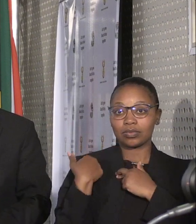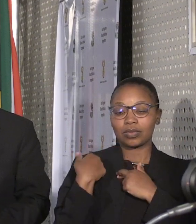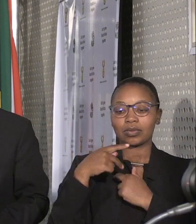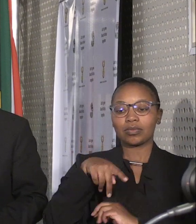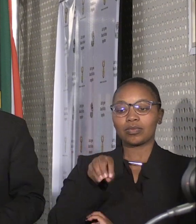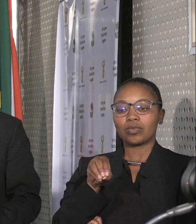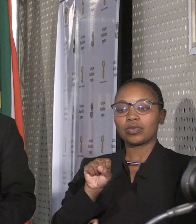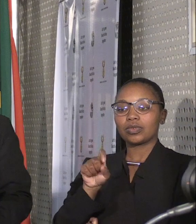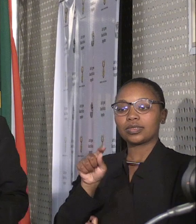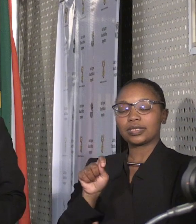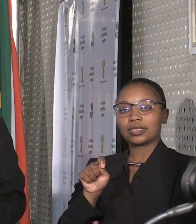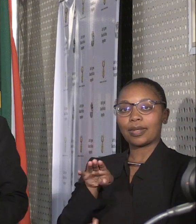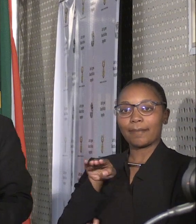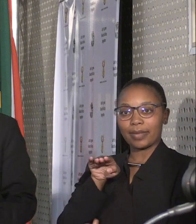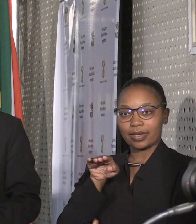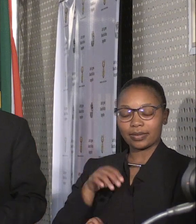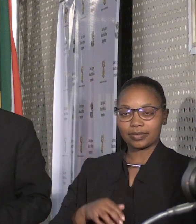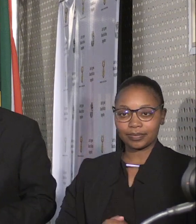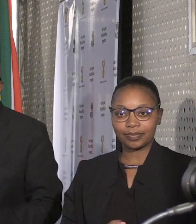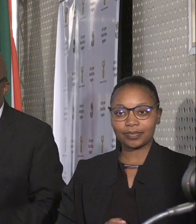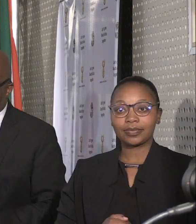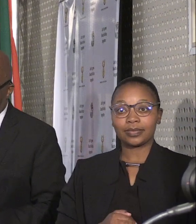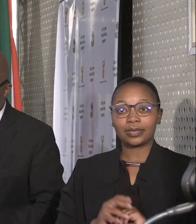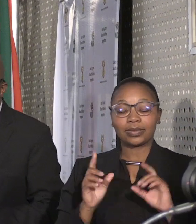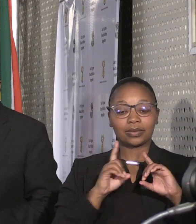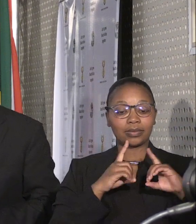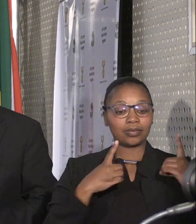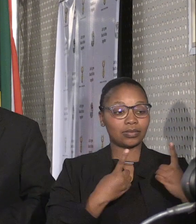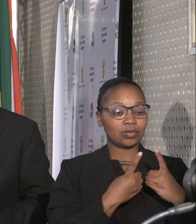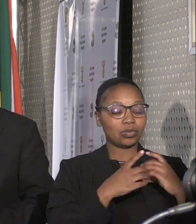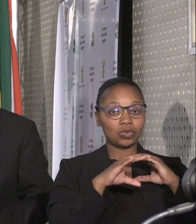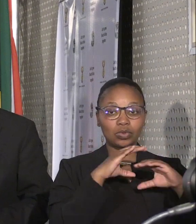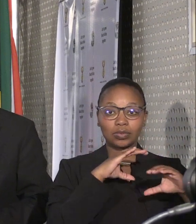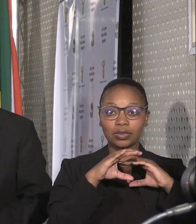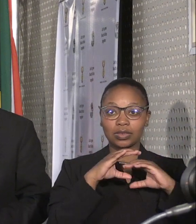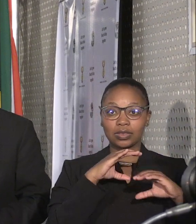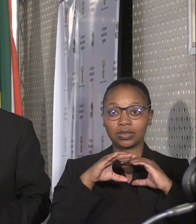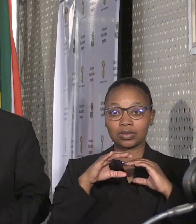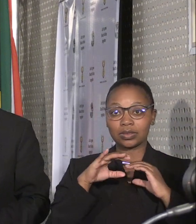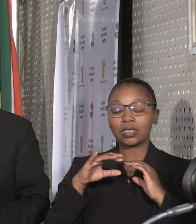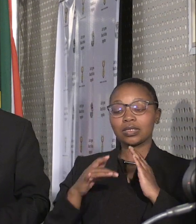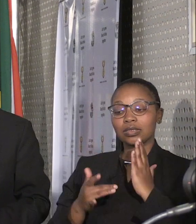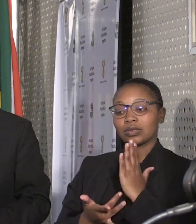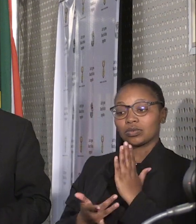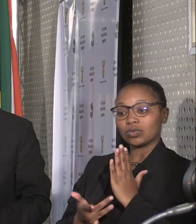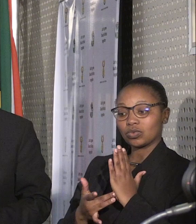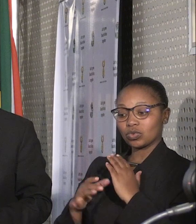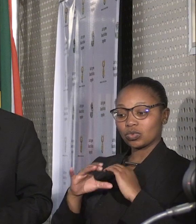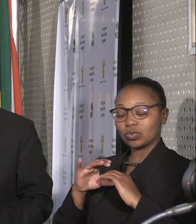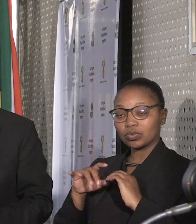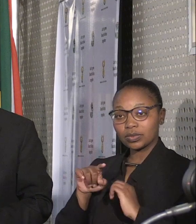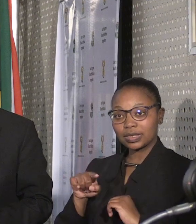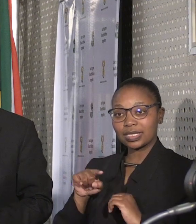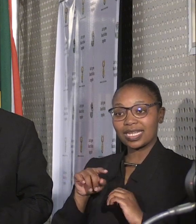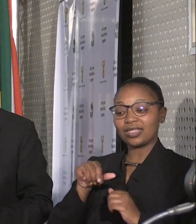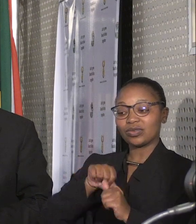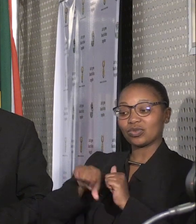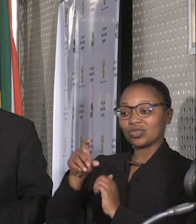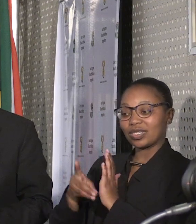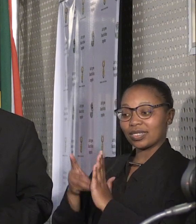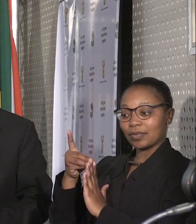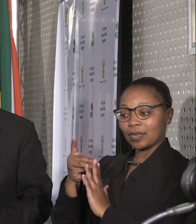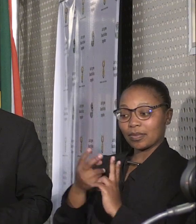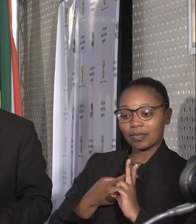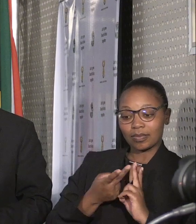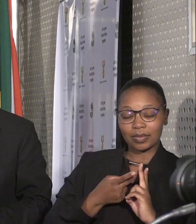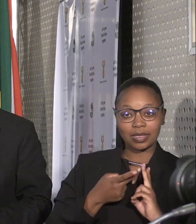The Department of Communication and Digital Technologies and Social Development, the agencies, the Postbank, the